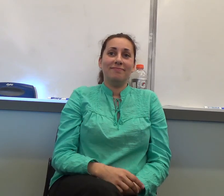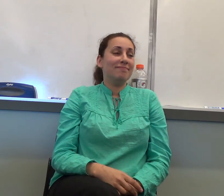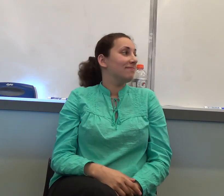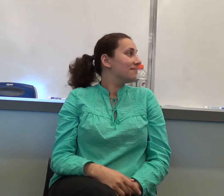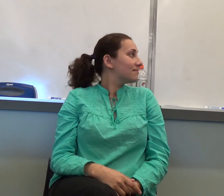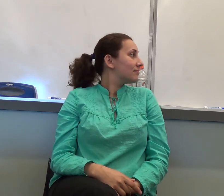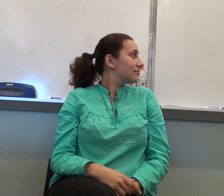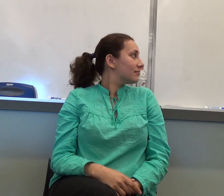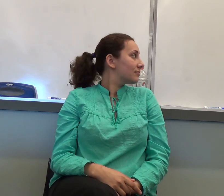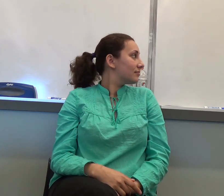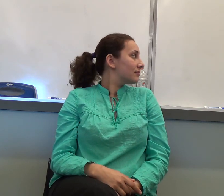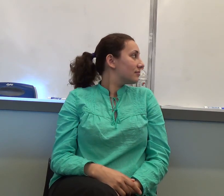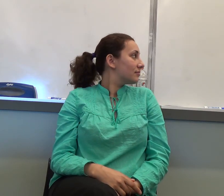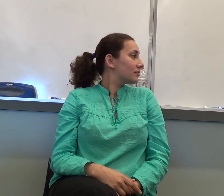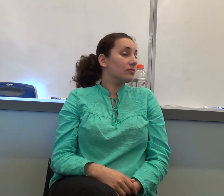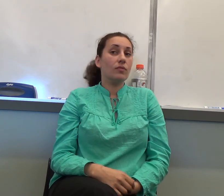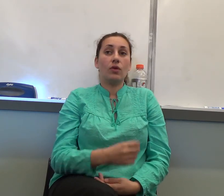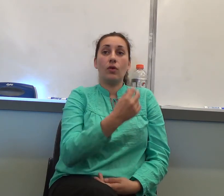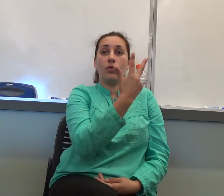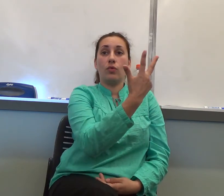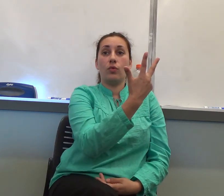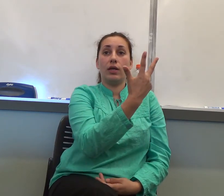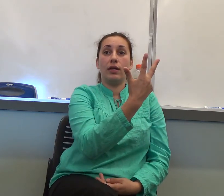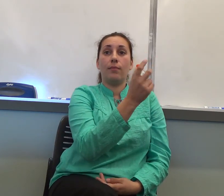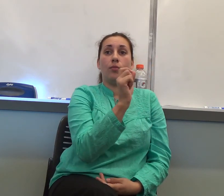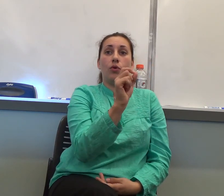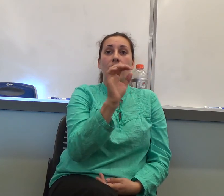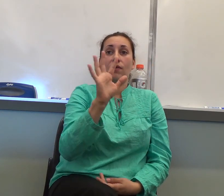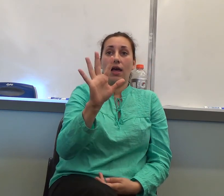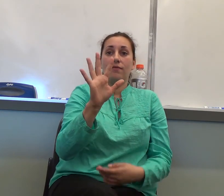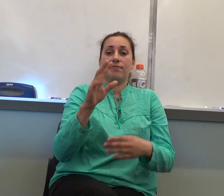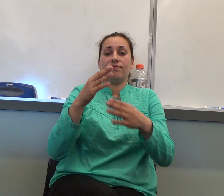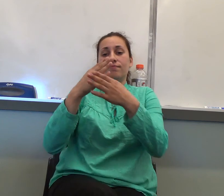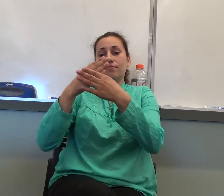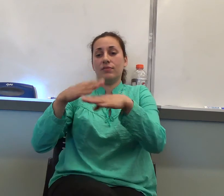So let's take 3.5 and this time divide it by 4.